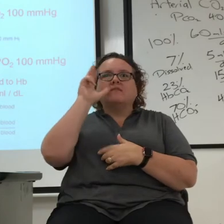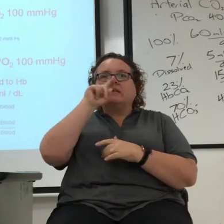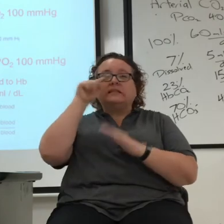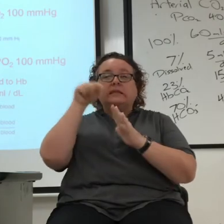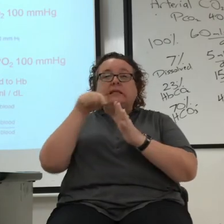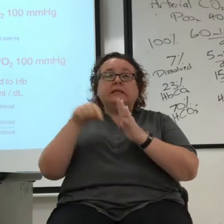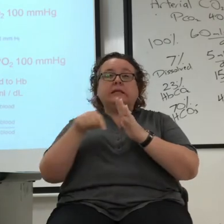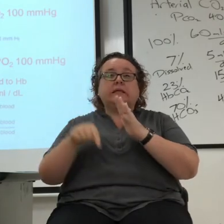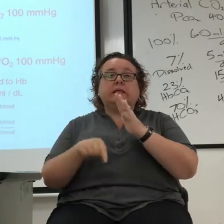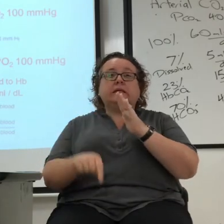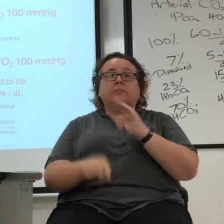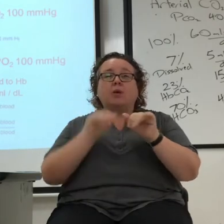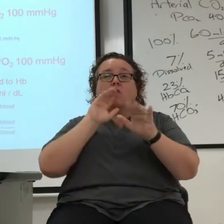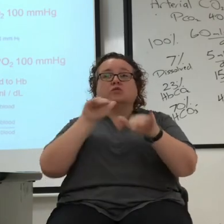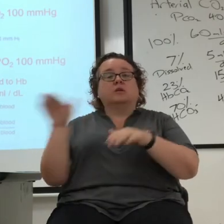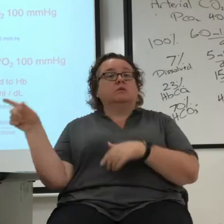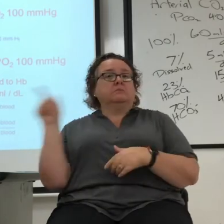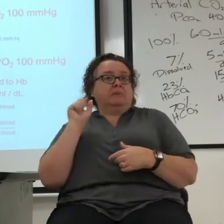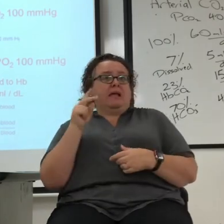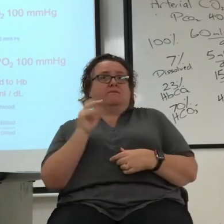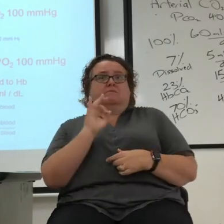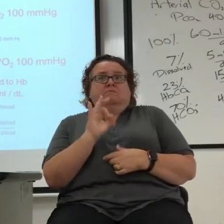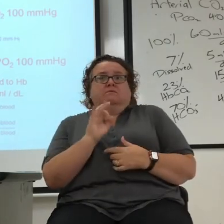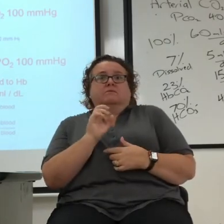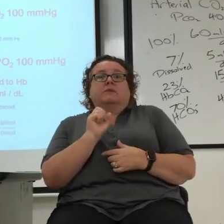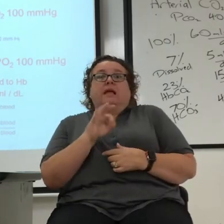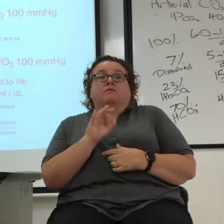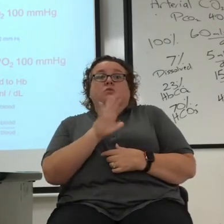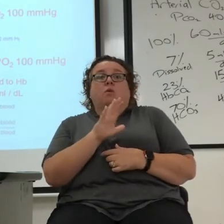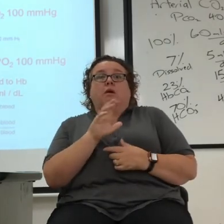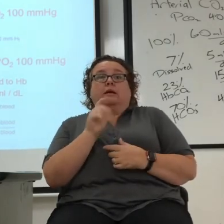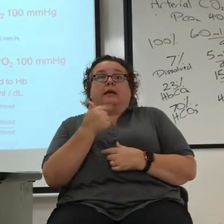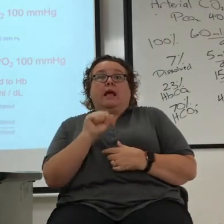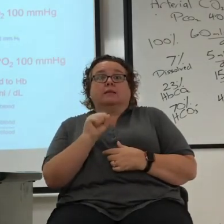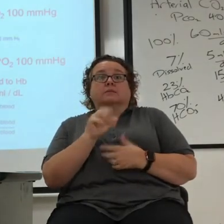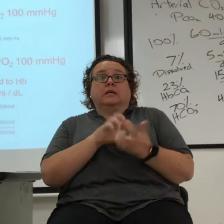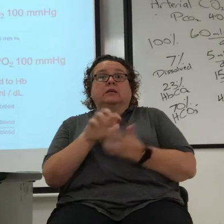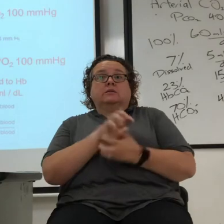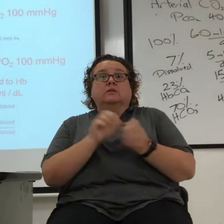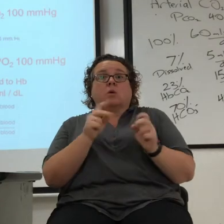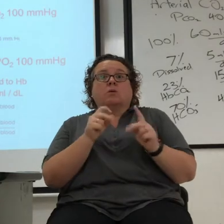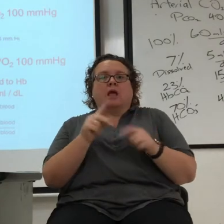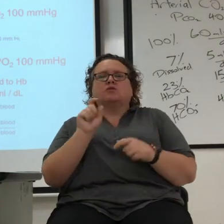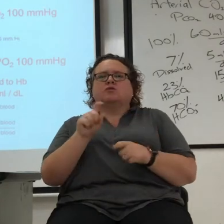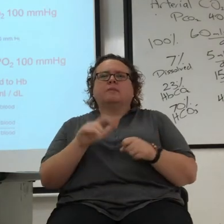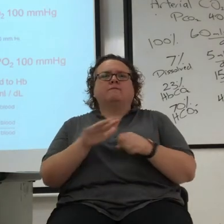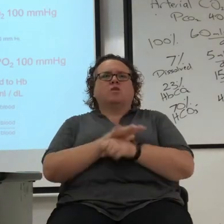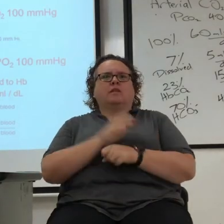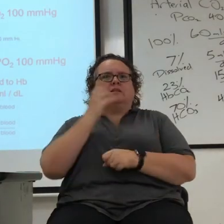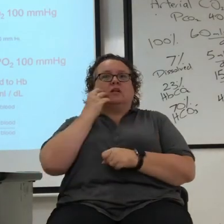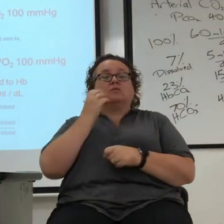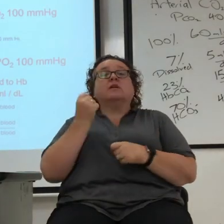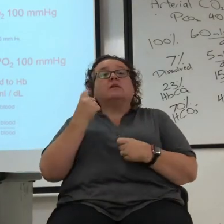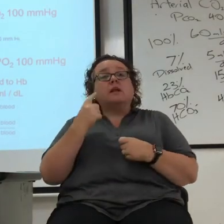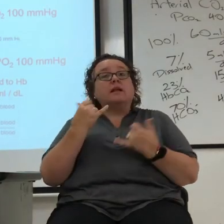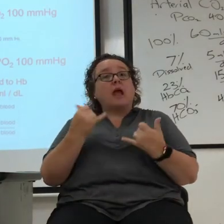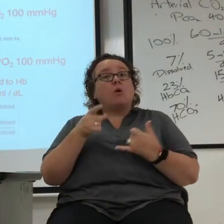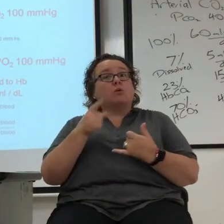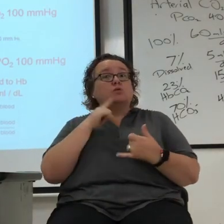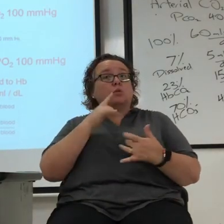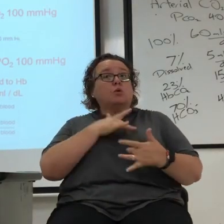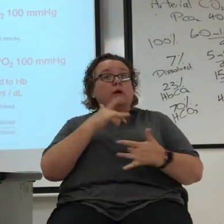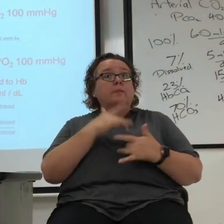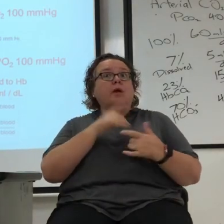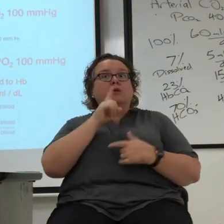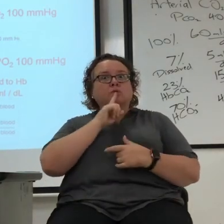water? Oh, well, as long as your gas mix is okay, it should be fully saturated. Now, the thing to worry about with really